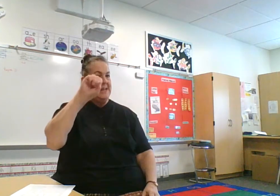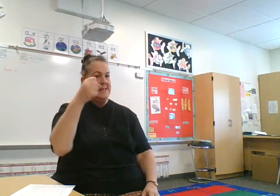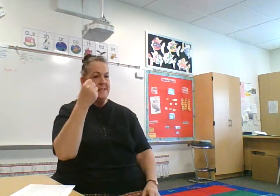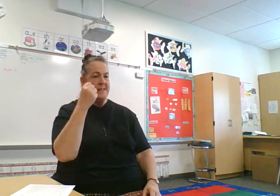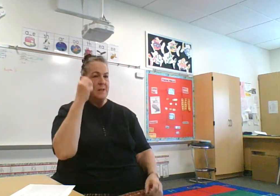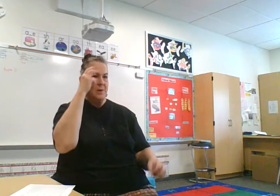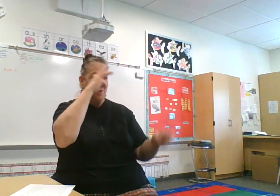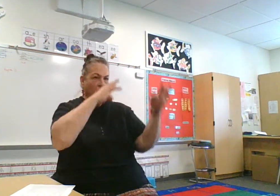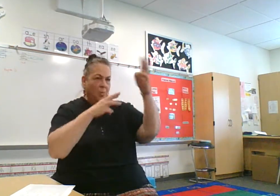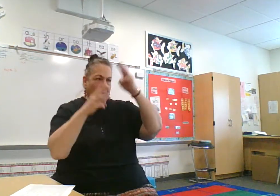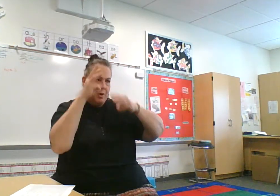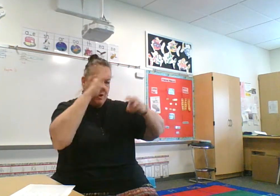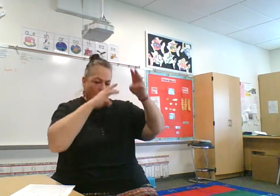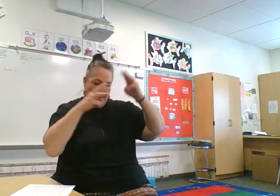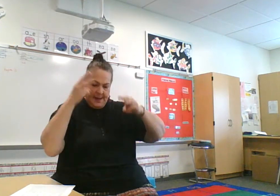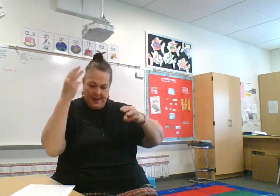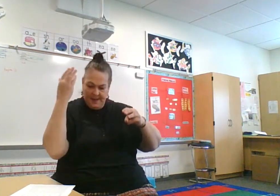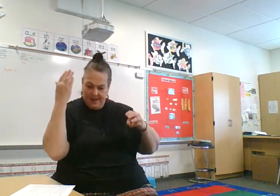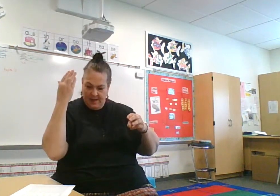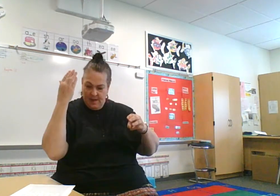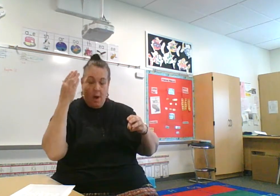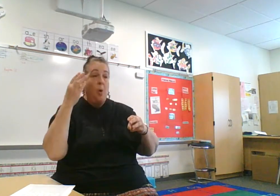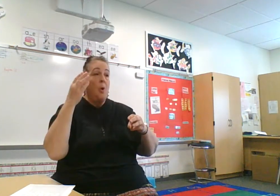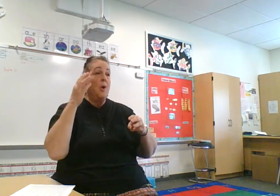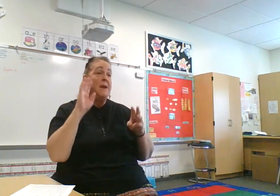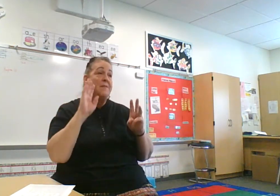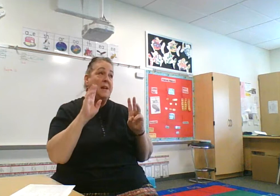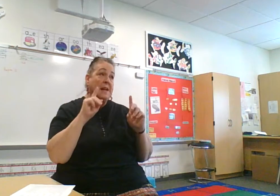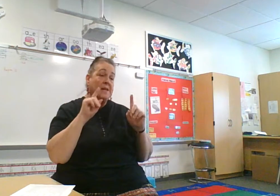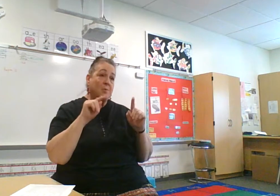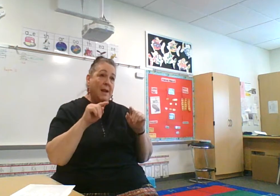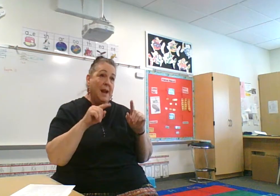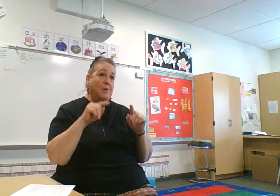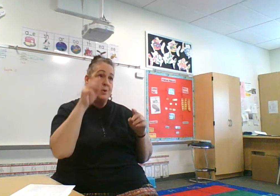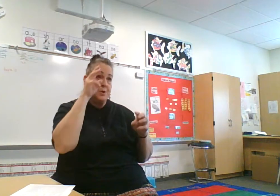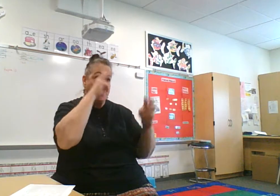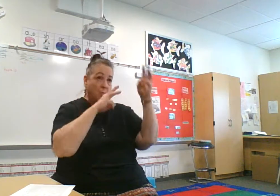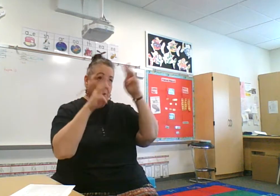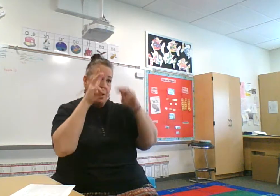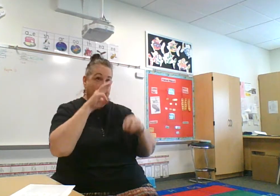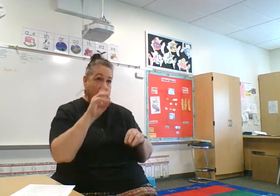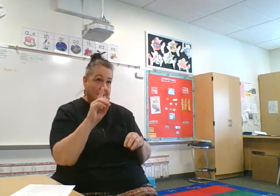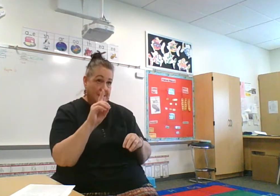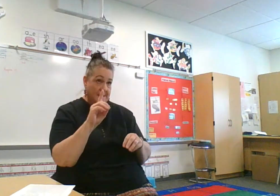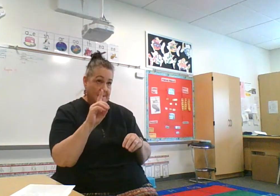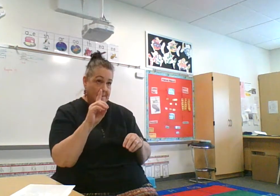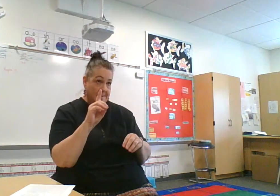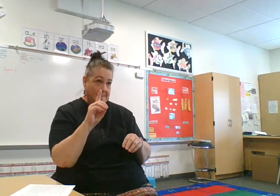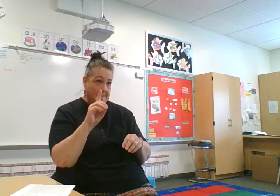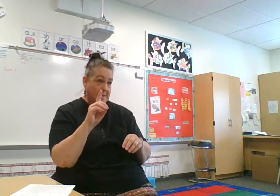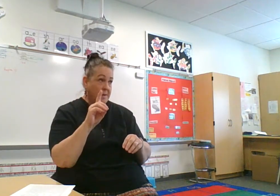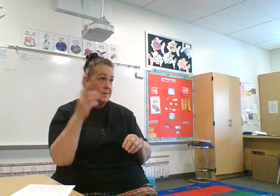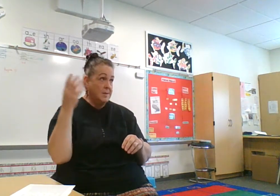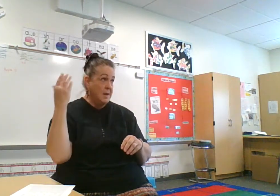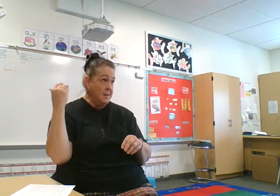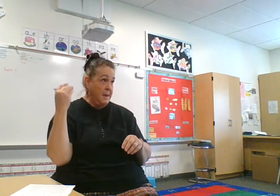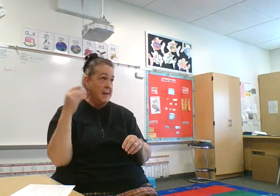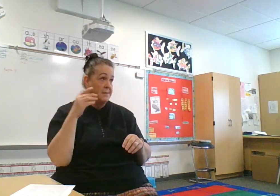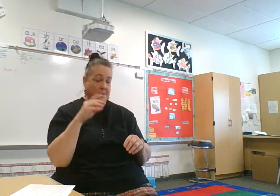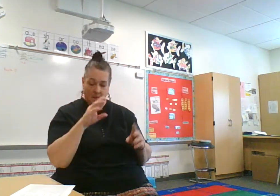He's worried, or if it is right now, you could do worried, because it's not in the past.